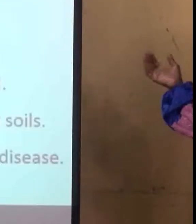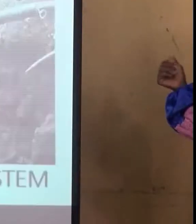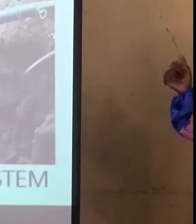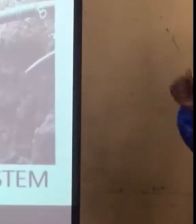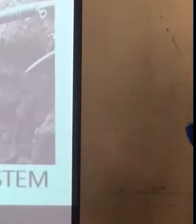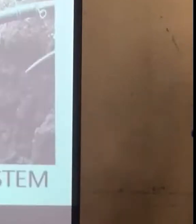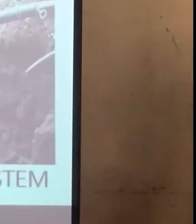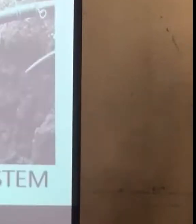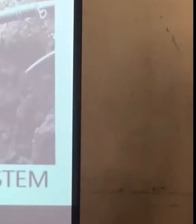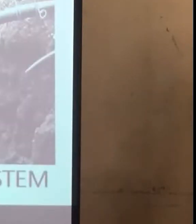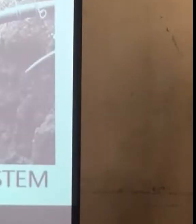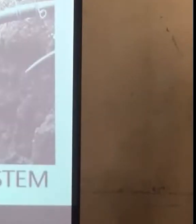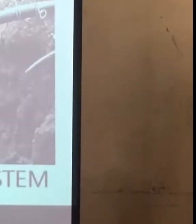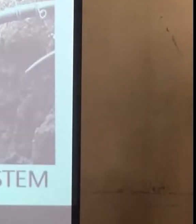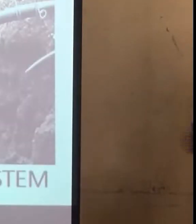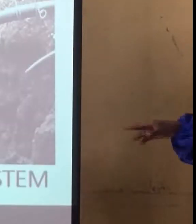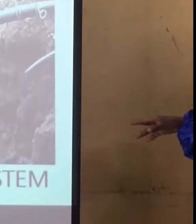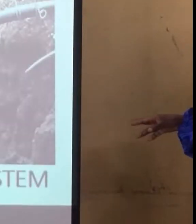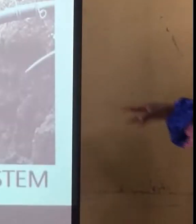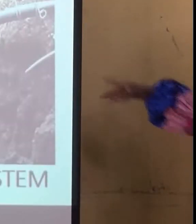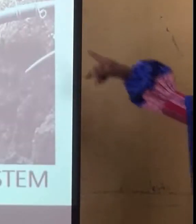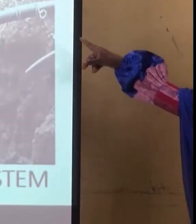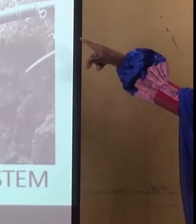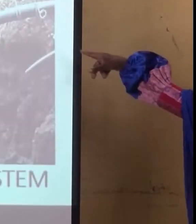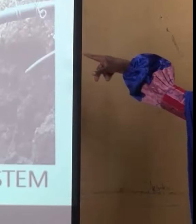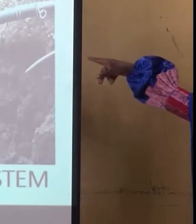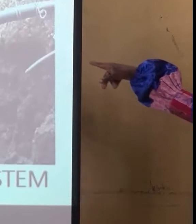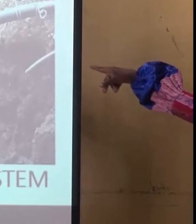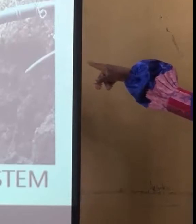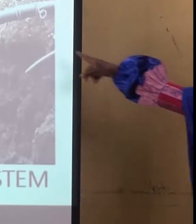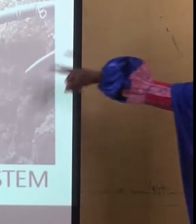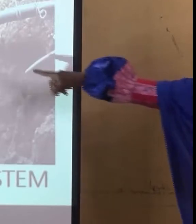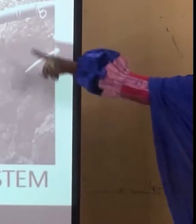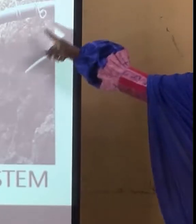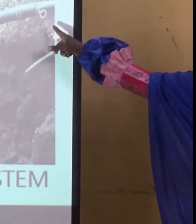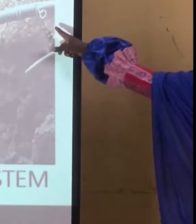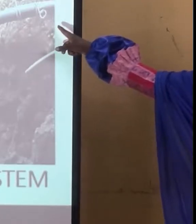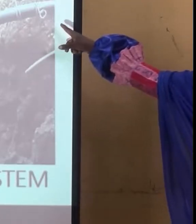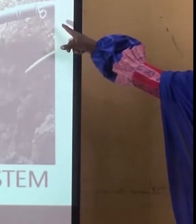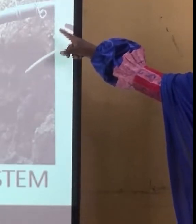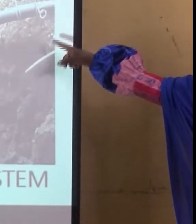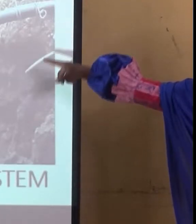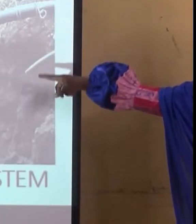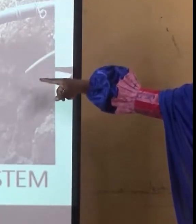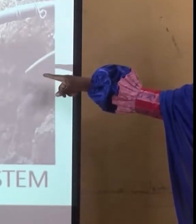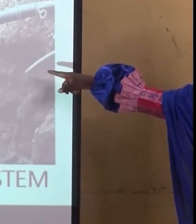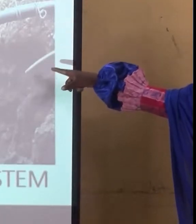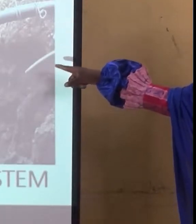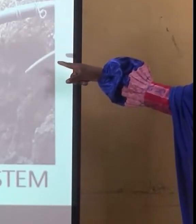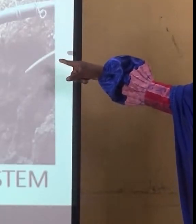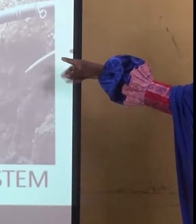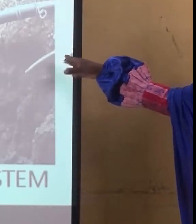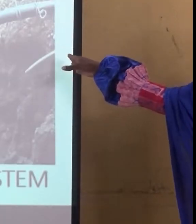This is a typical example of subsurface irrigation. As you can see here, these are the pipes. They are being